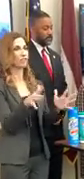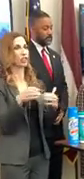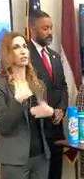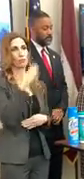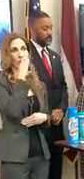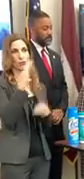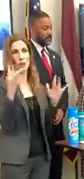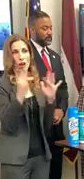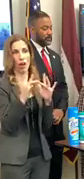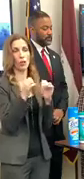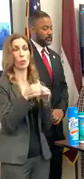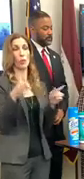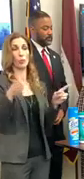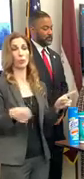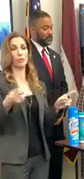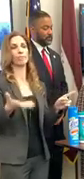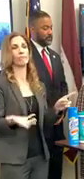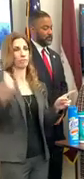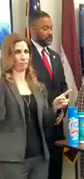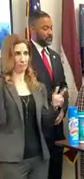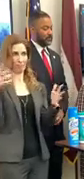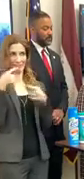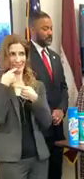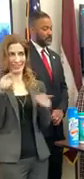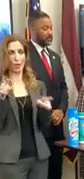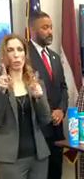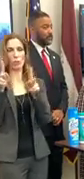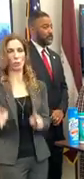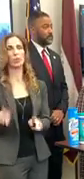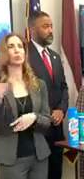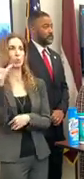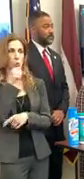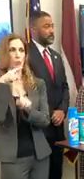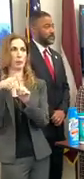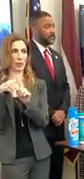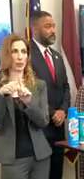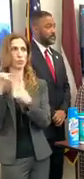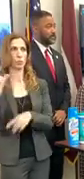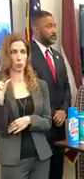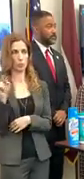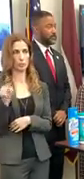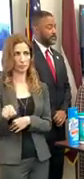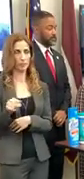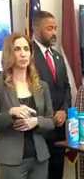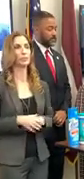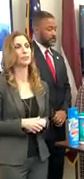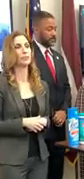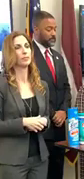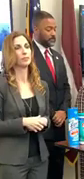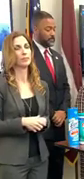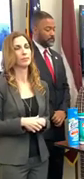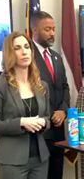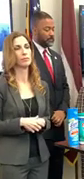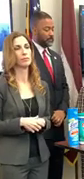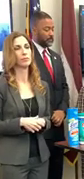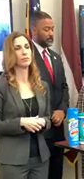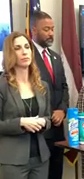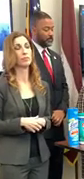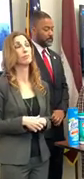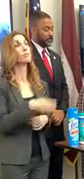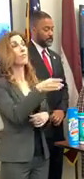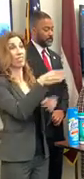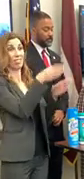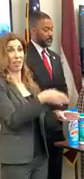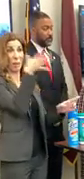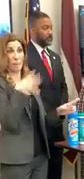contact with a previously announced presumptive positive individual. This individual is a police